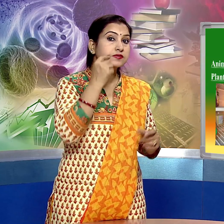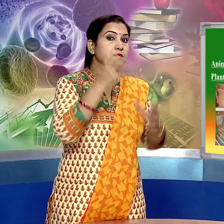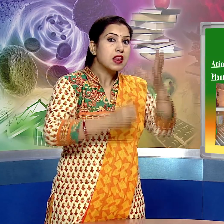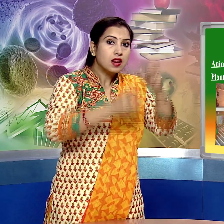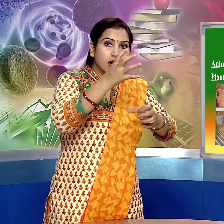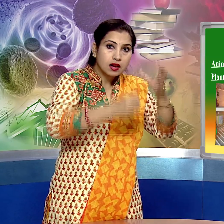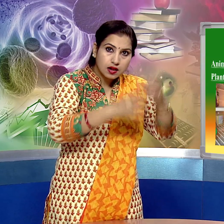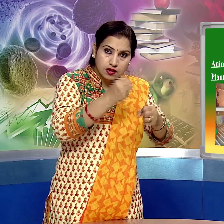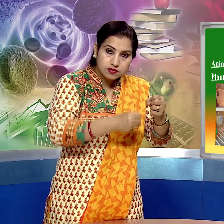milk,